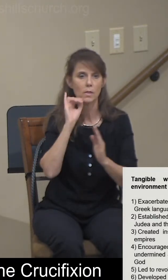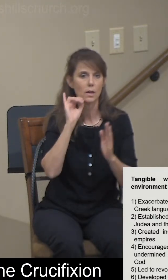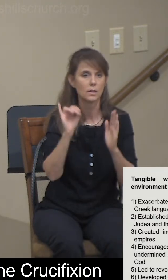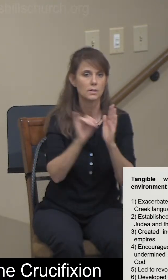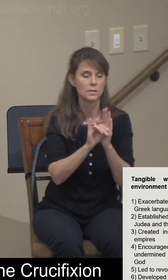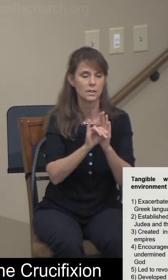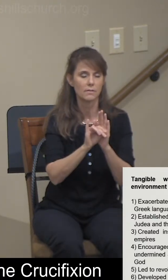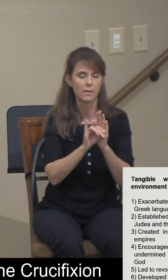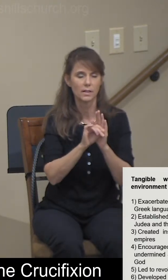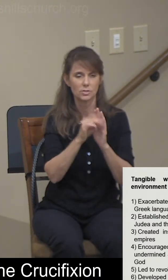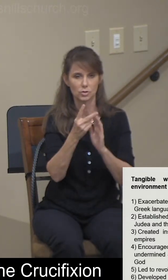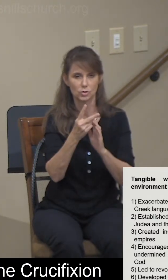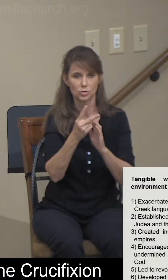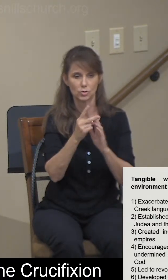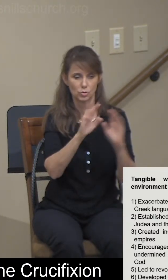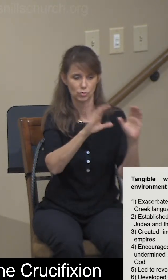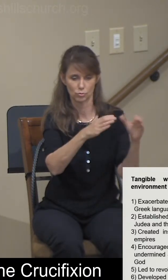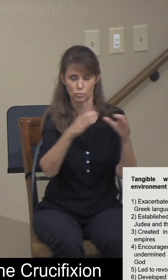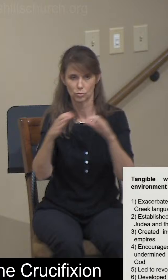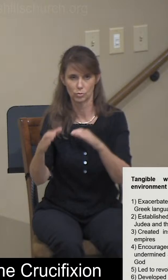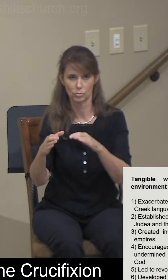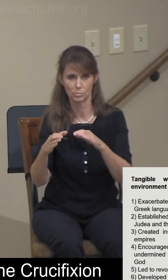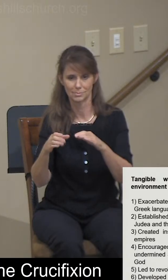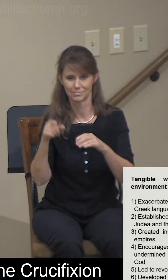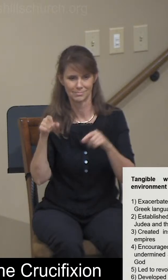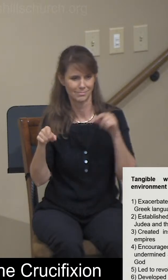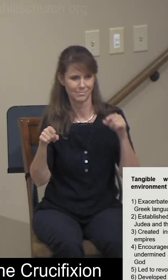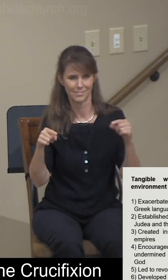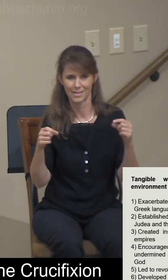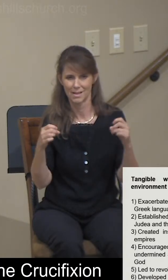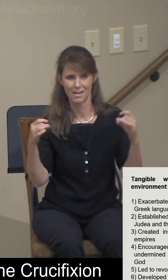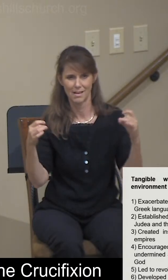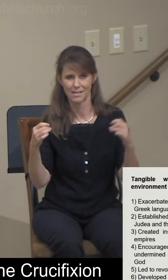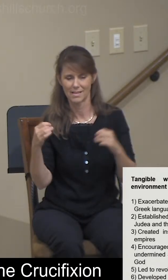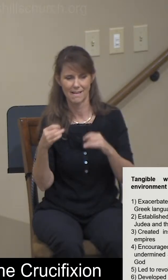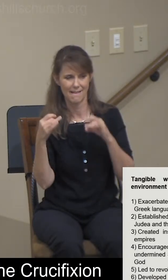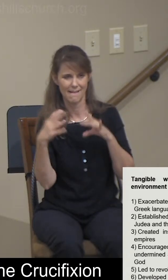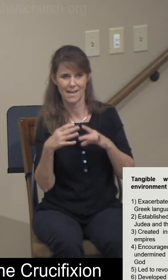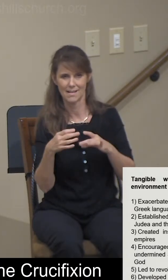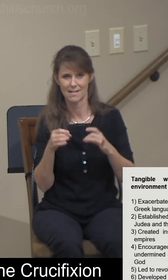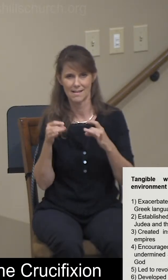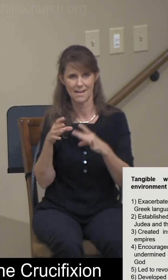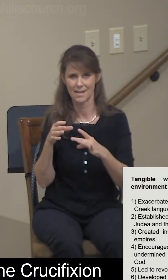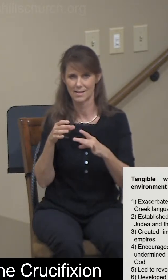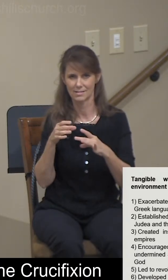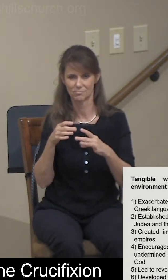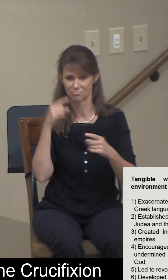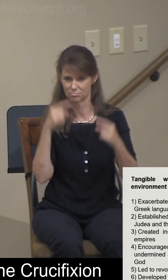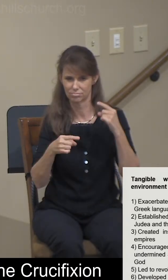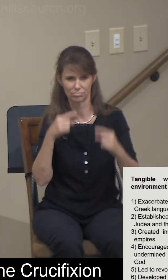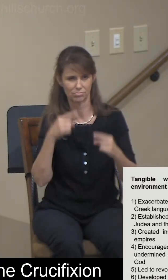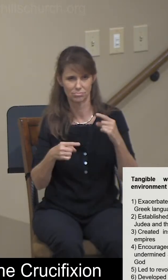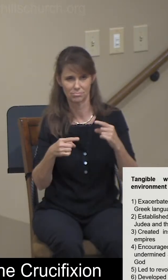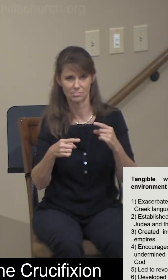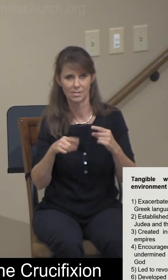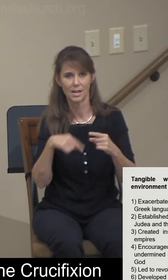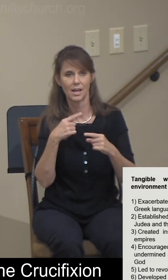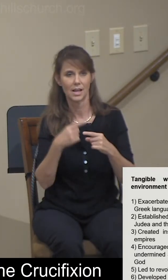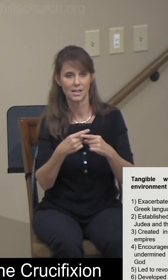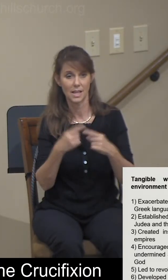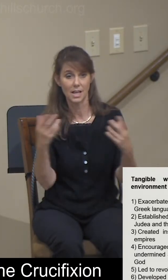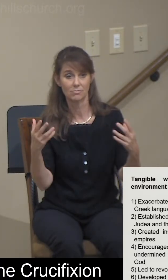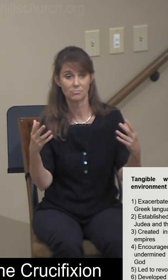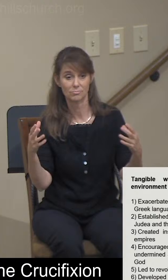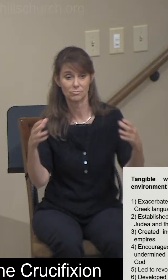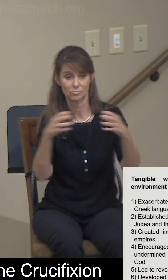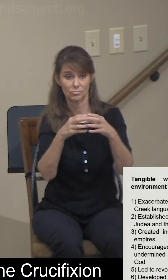characterized those two parties, which hated one another, but were able to come together for a unified hatred of